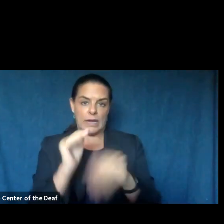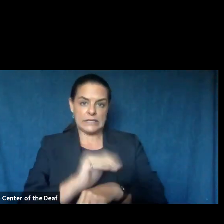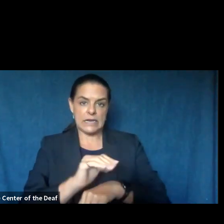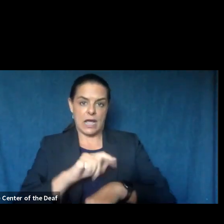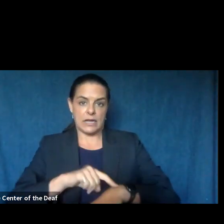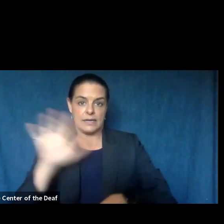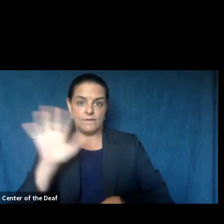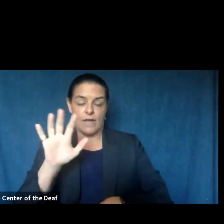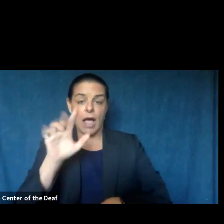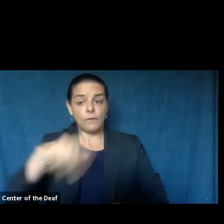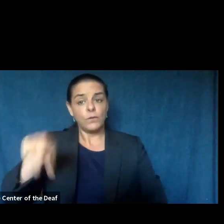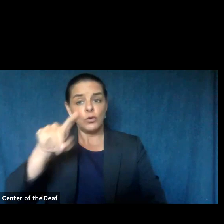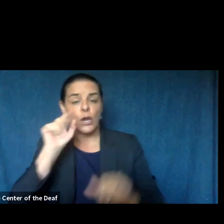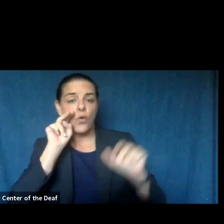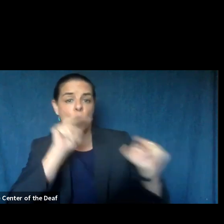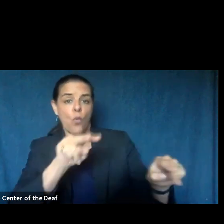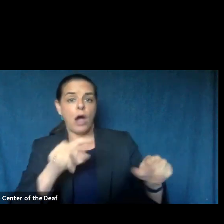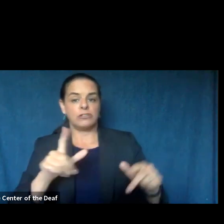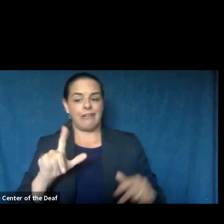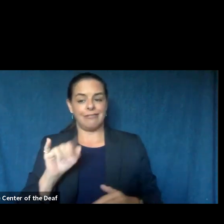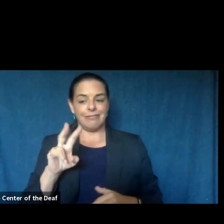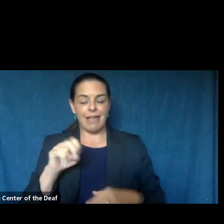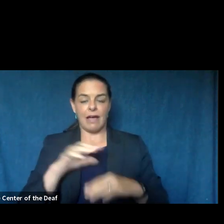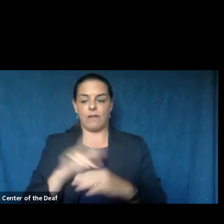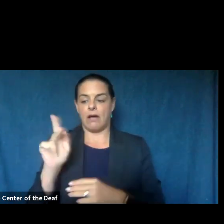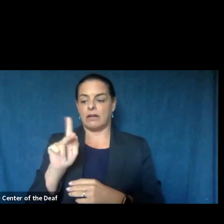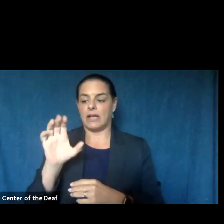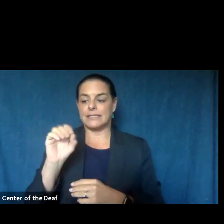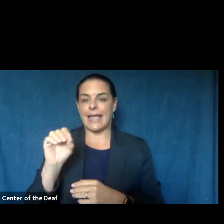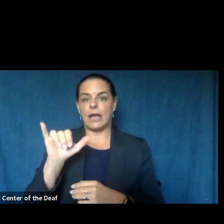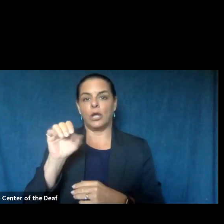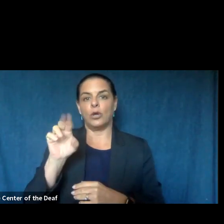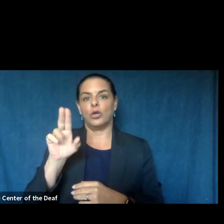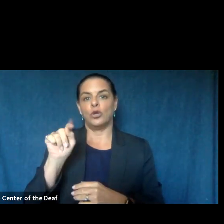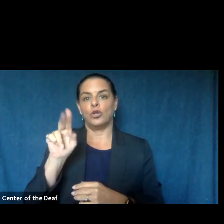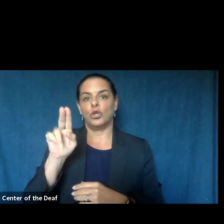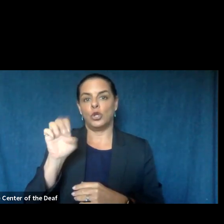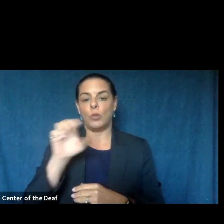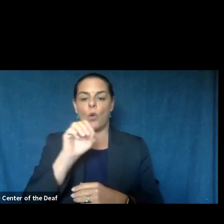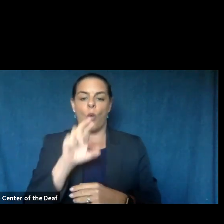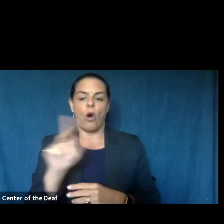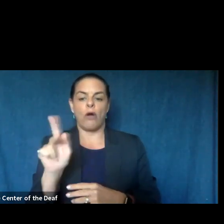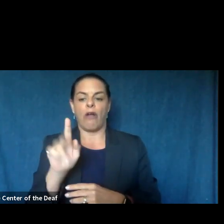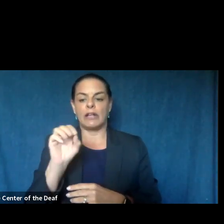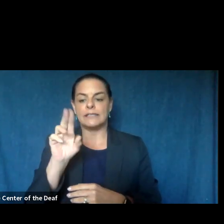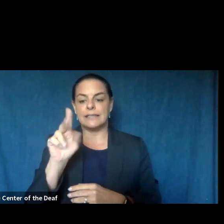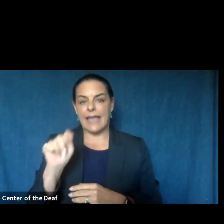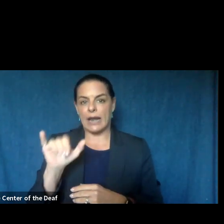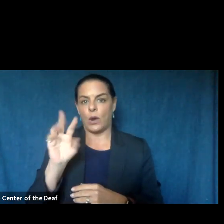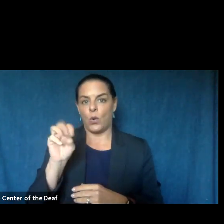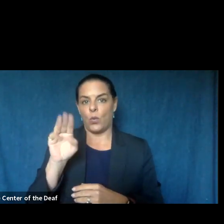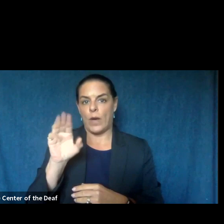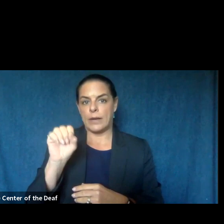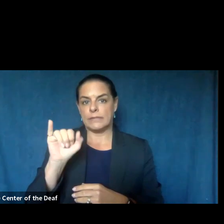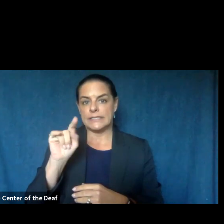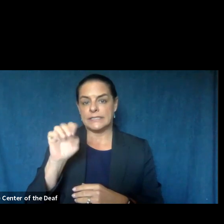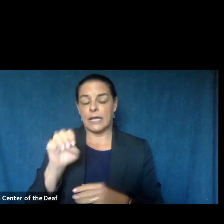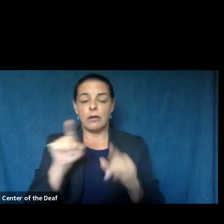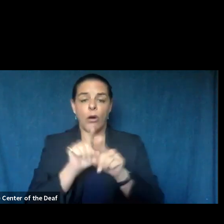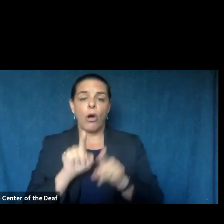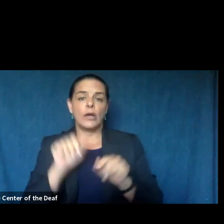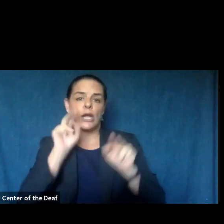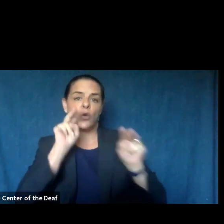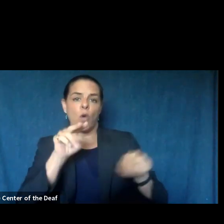may watch the meeting live on Knox County's YouTube channel or the Knox County website. It may also be viewed on